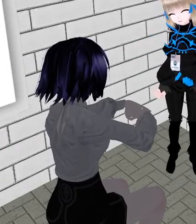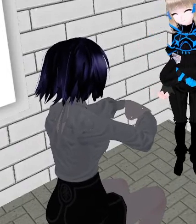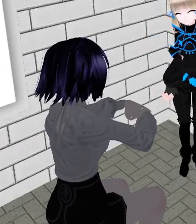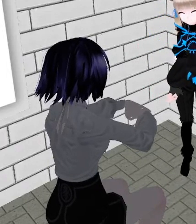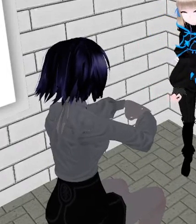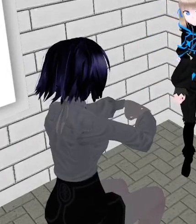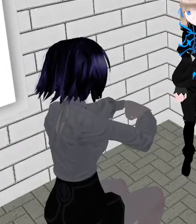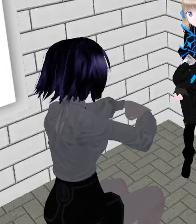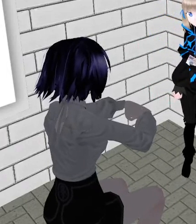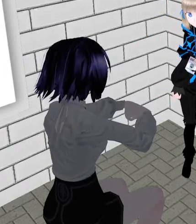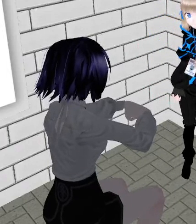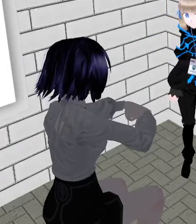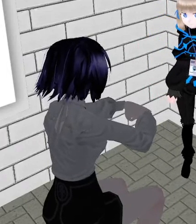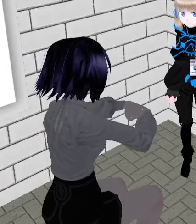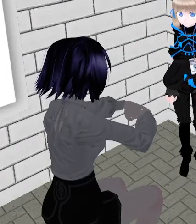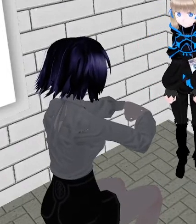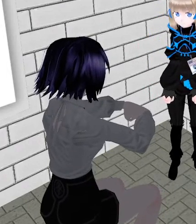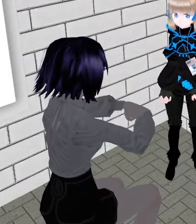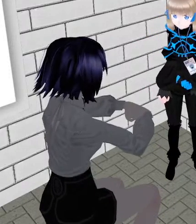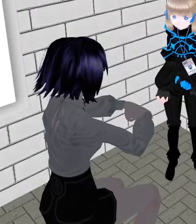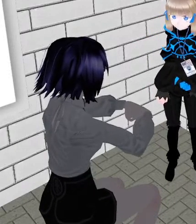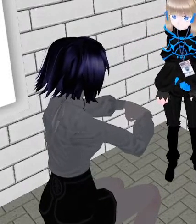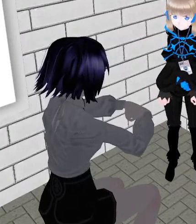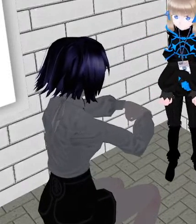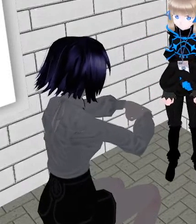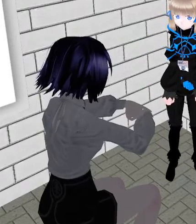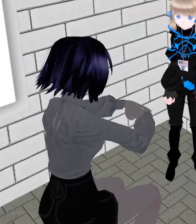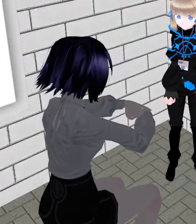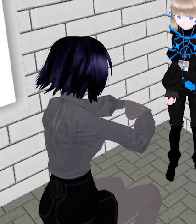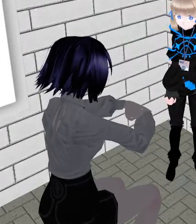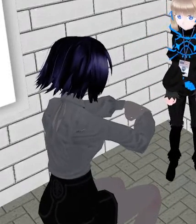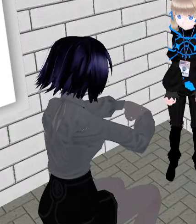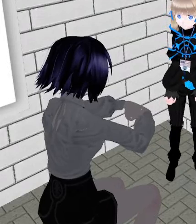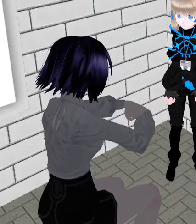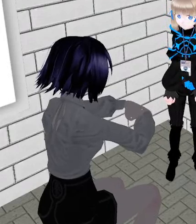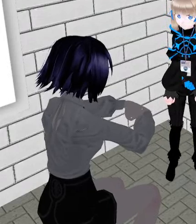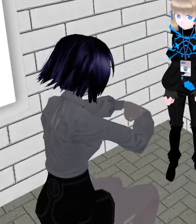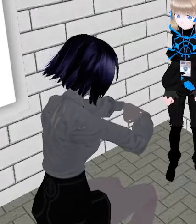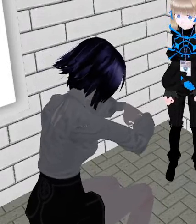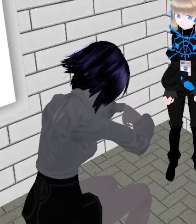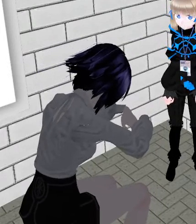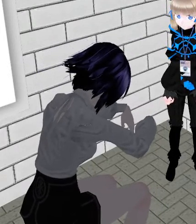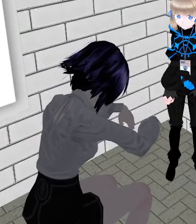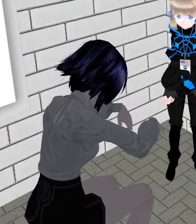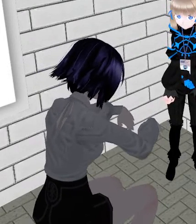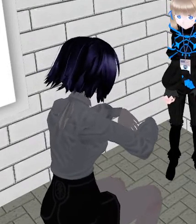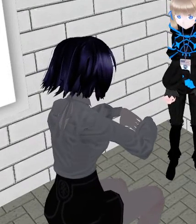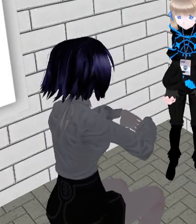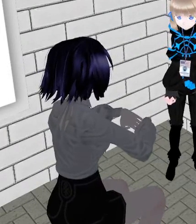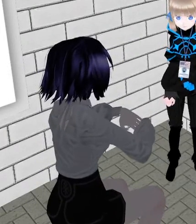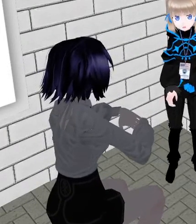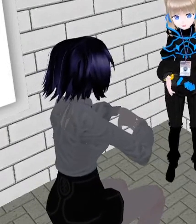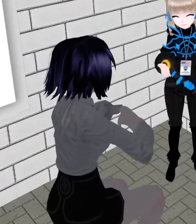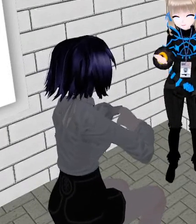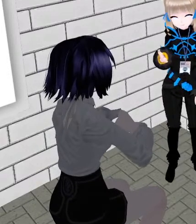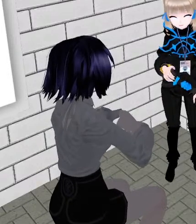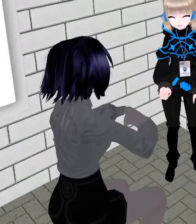stuff. First 8 months I was I'm in not gonna lie, I already forgot most of the things. Right. Yeah, I